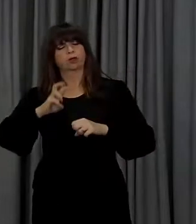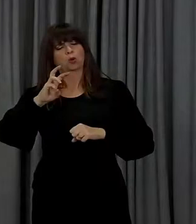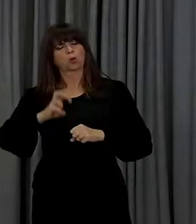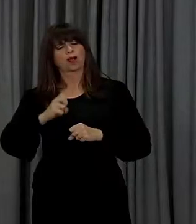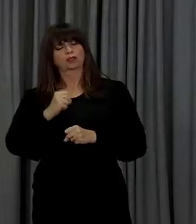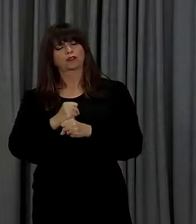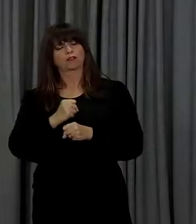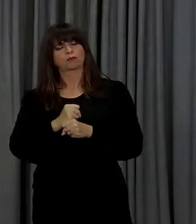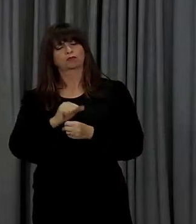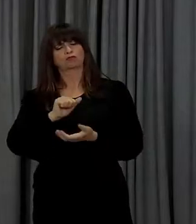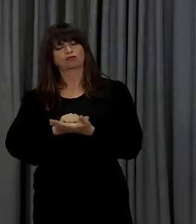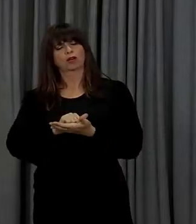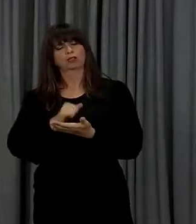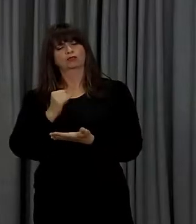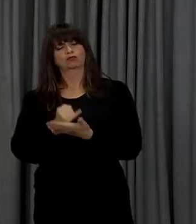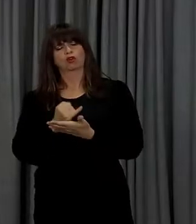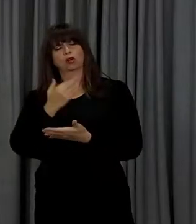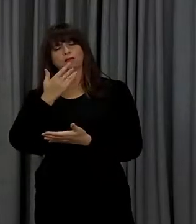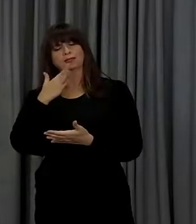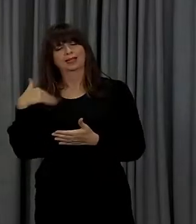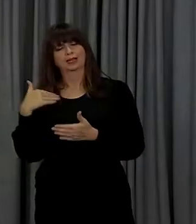beth allwn ni ddysgu yma yng Nghymru.